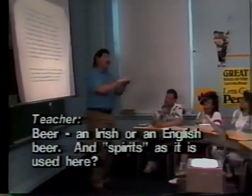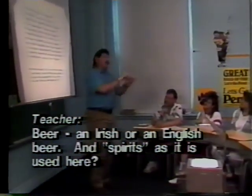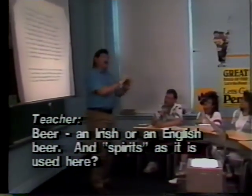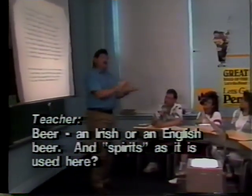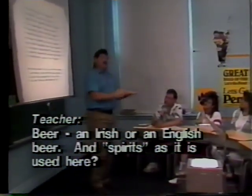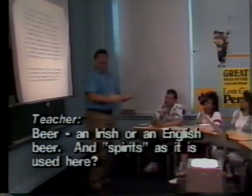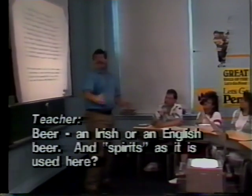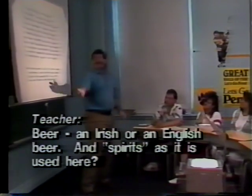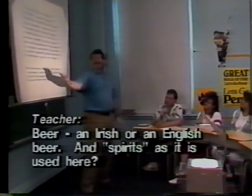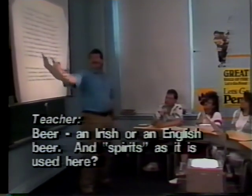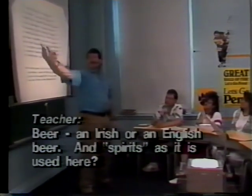it's used here.